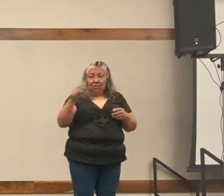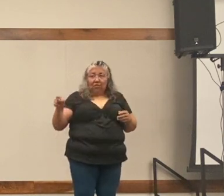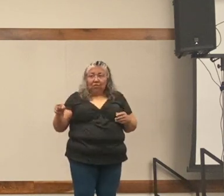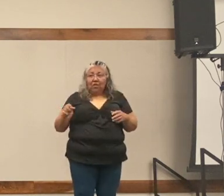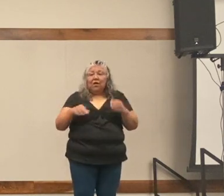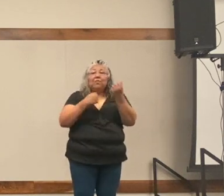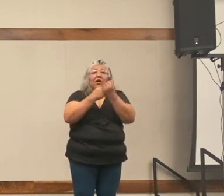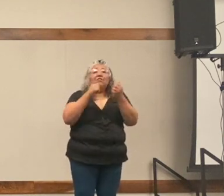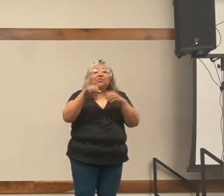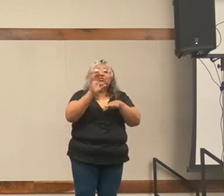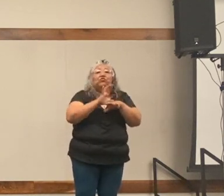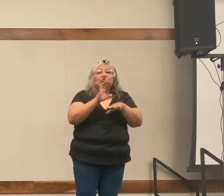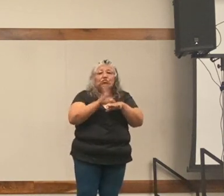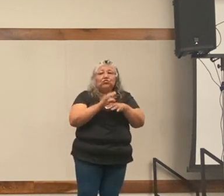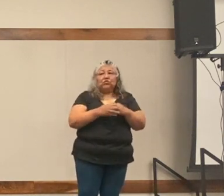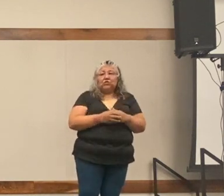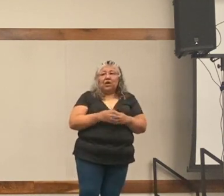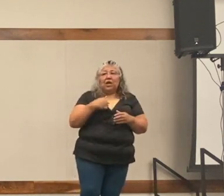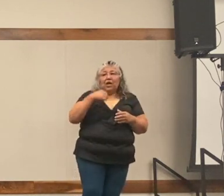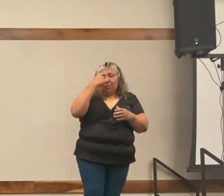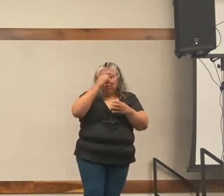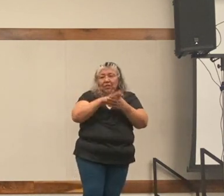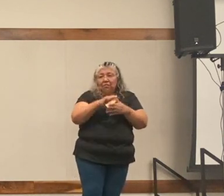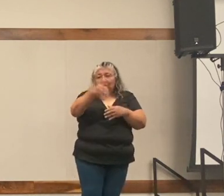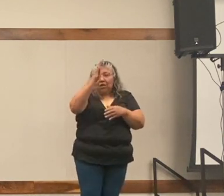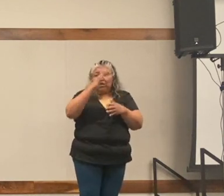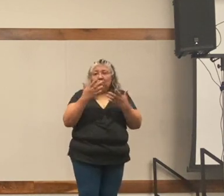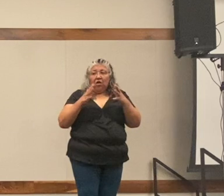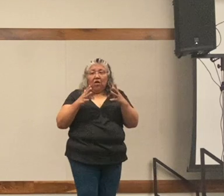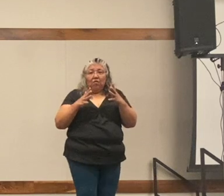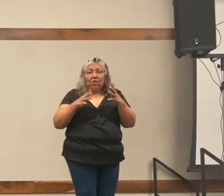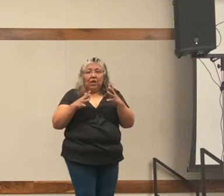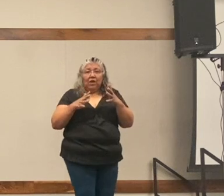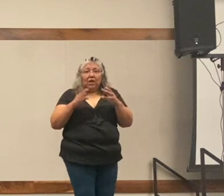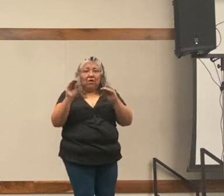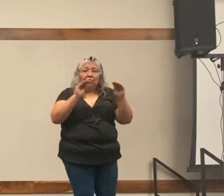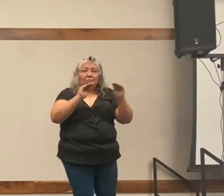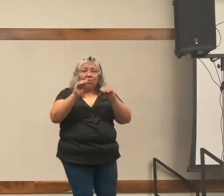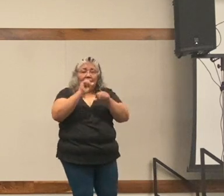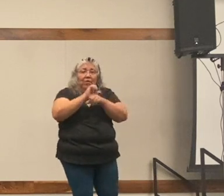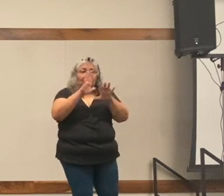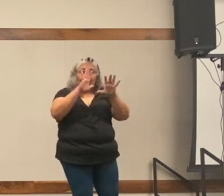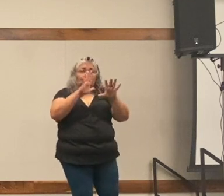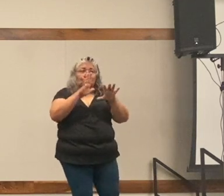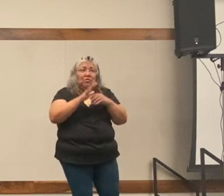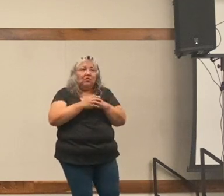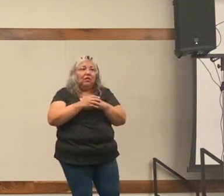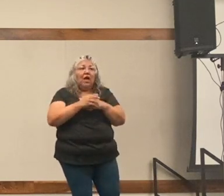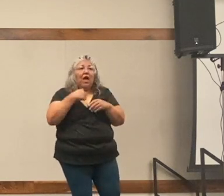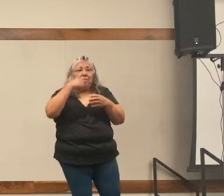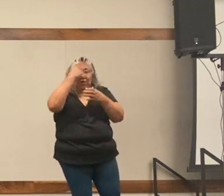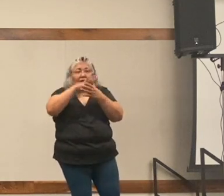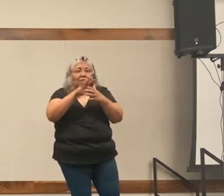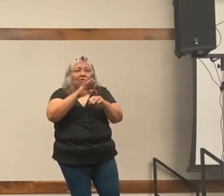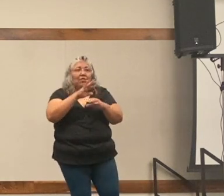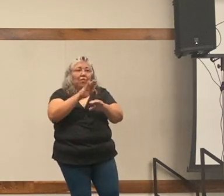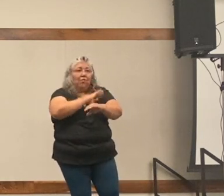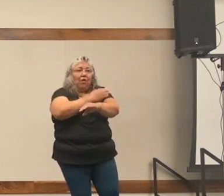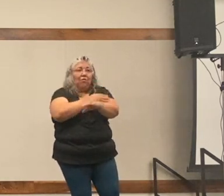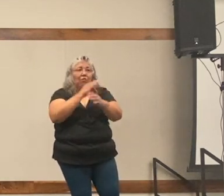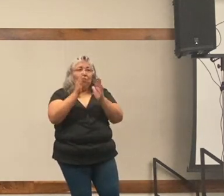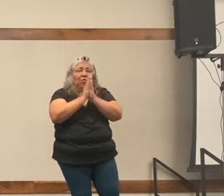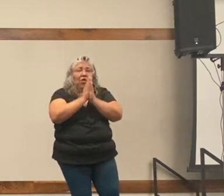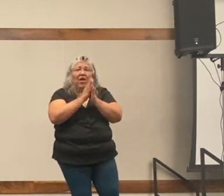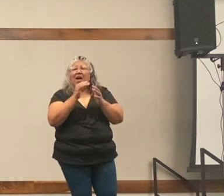and behalf of this church. I believe that God is already moving mountains right now. I believe in the power of prayer. I do not do